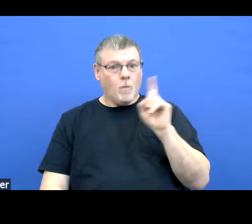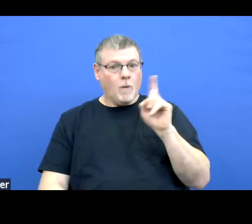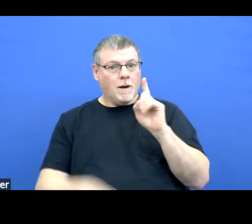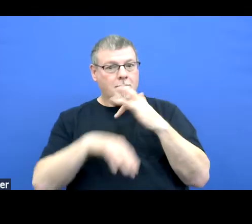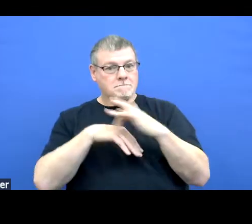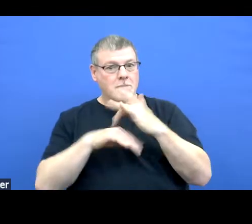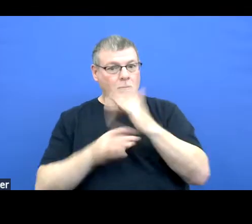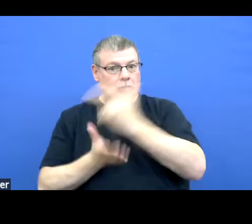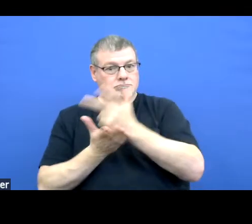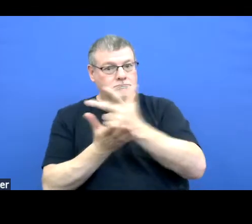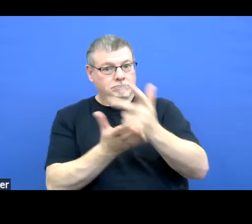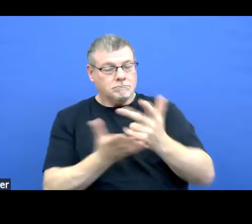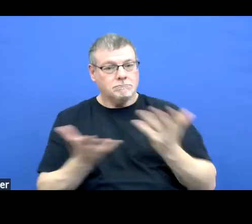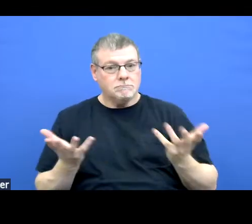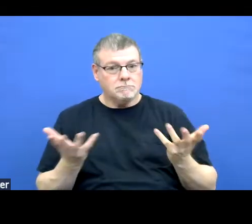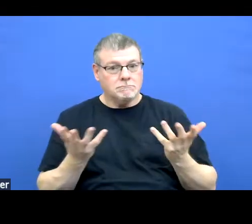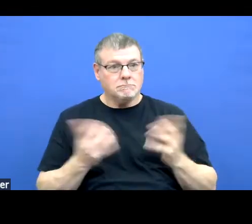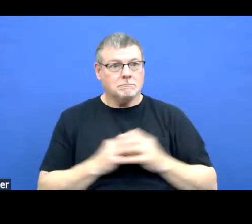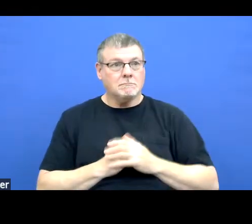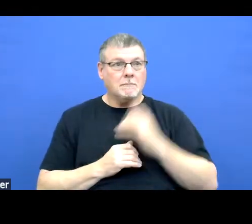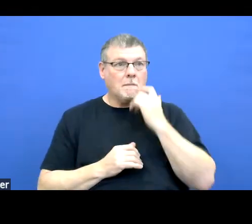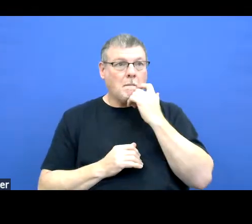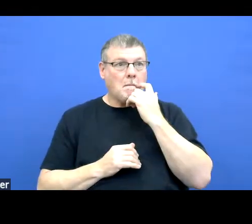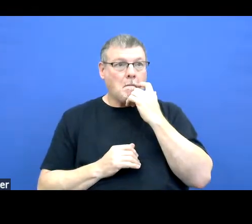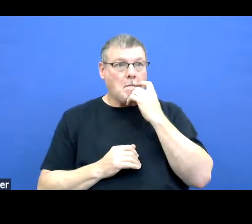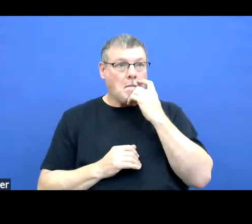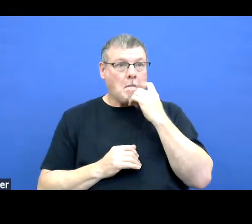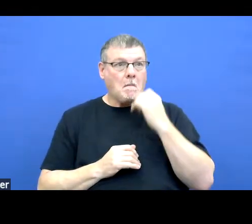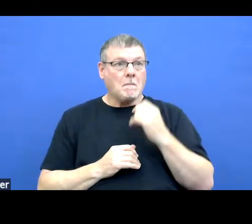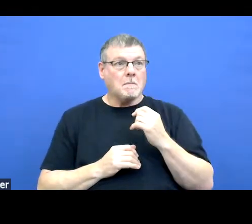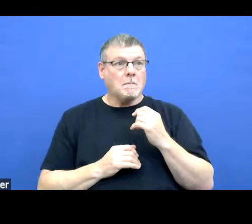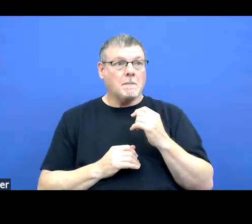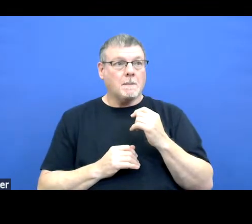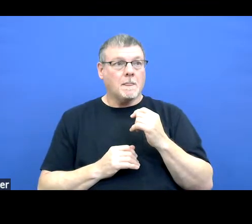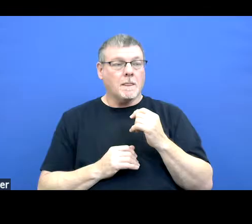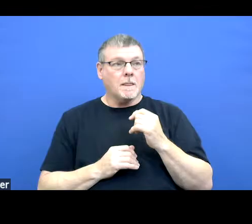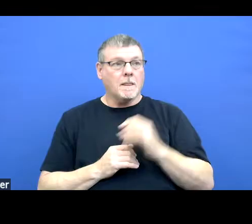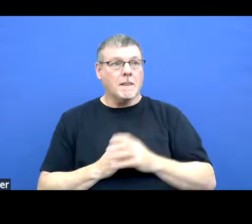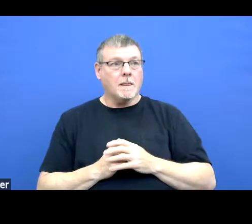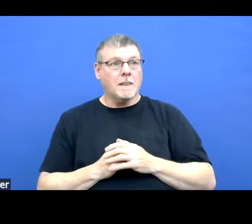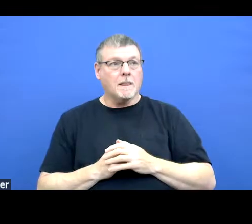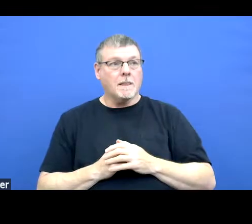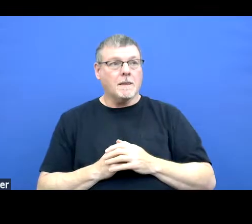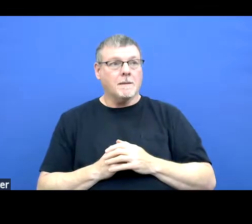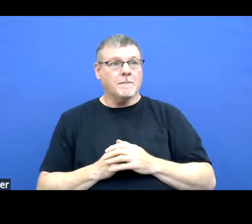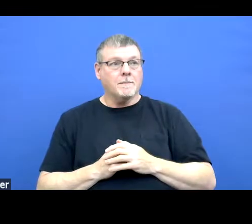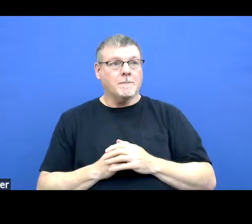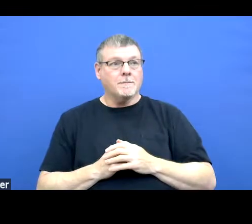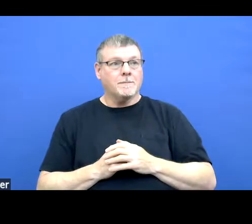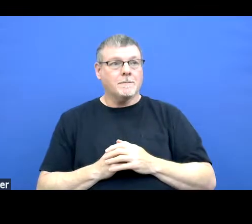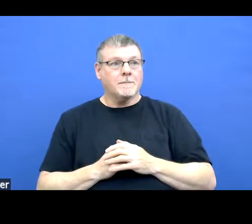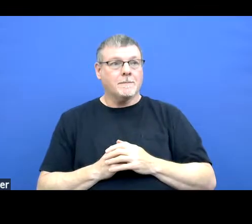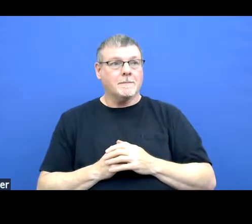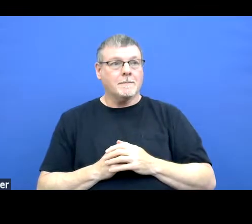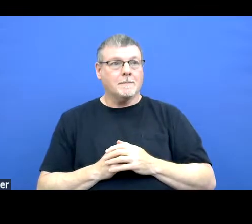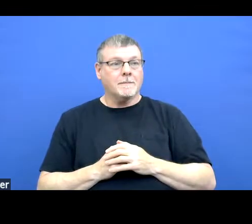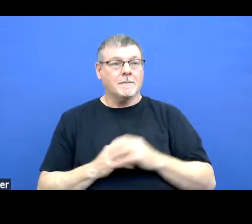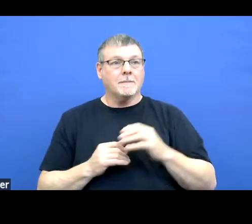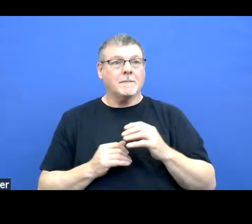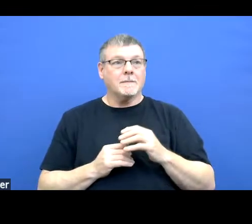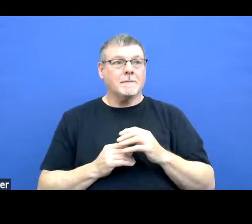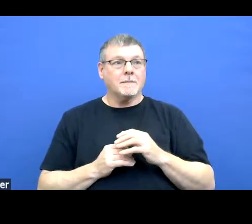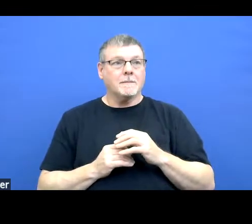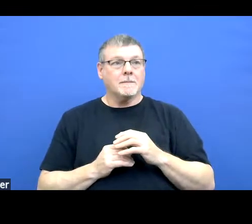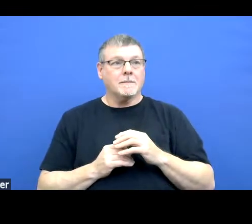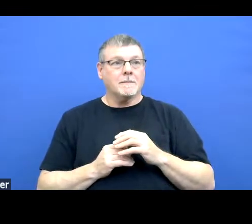available spots? There's available. So we have a. Could you be close to the mic when you talk? Apologies. Yes,